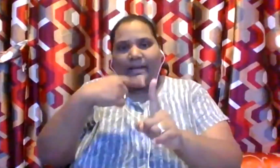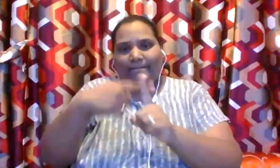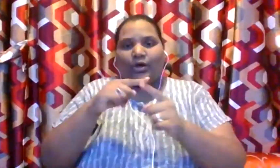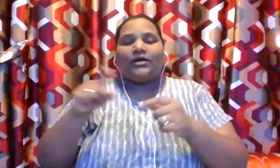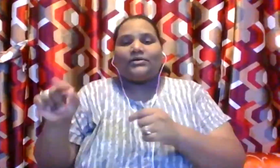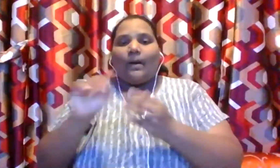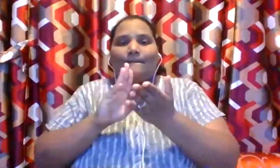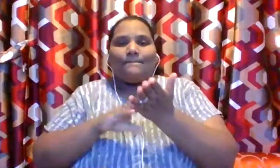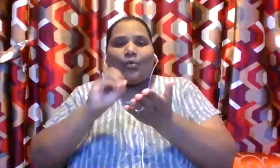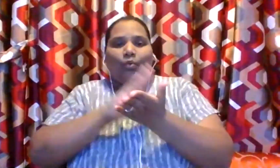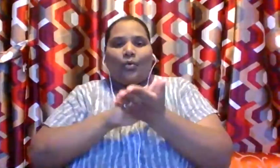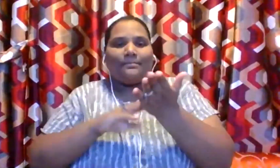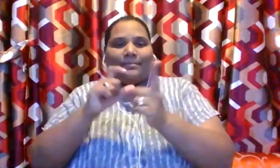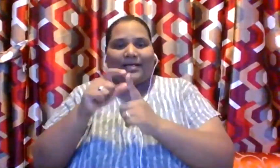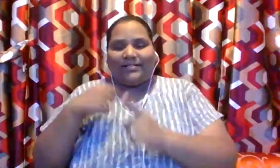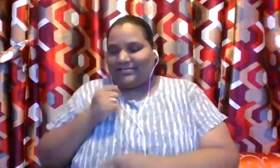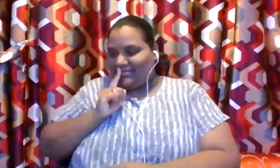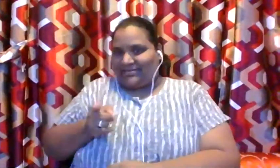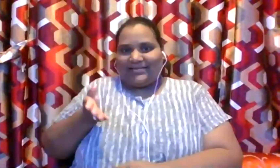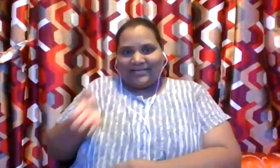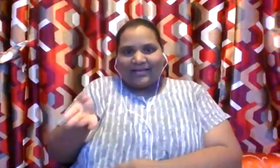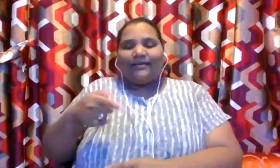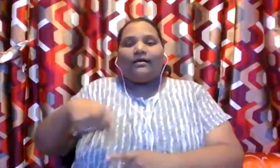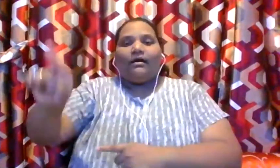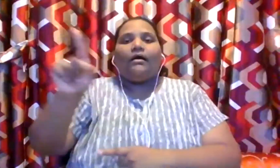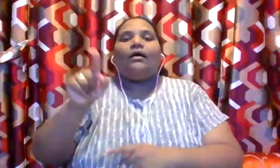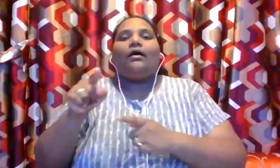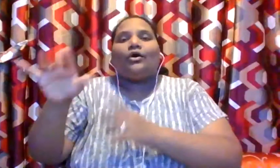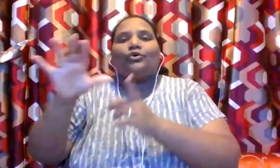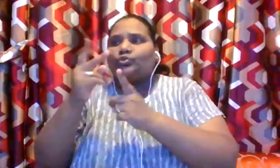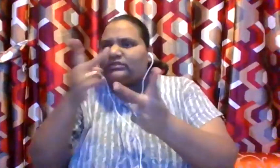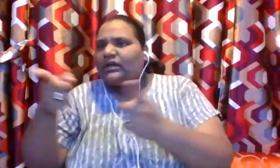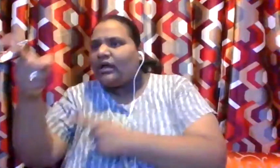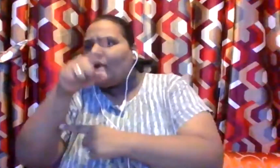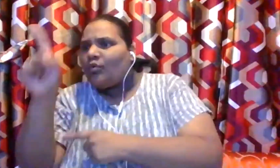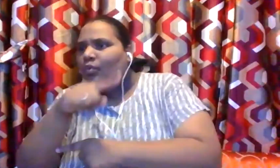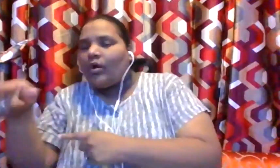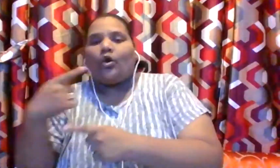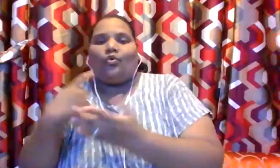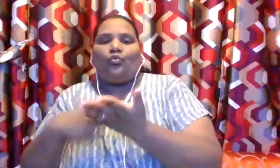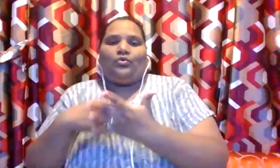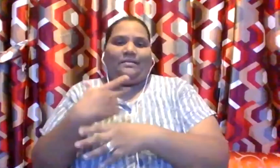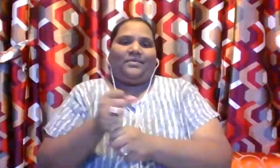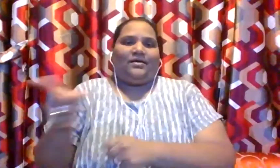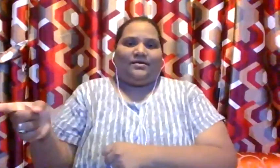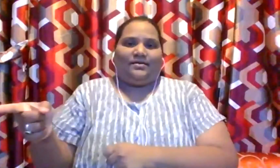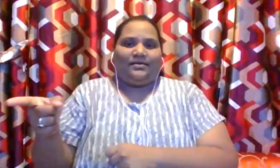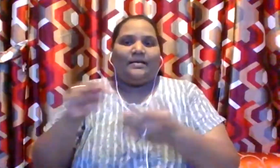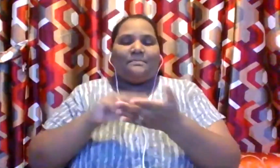and Prophet Muhammad also came with some purpose. Now, people at that time had very little intelligence.